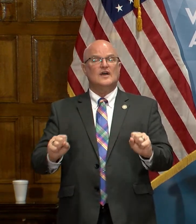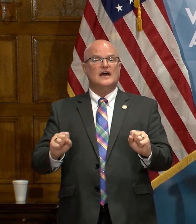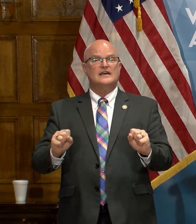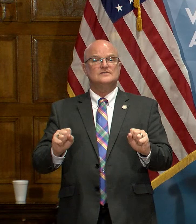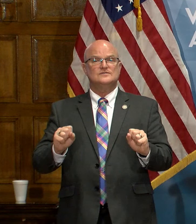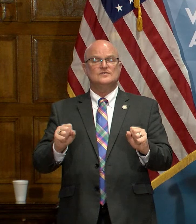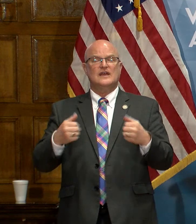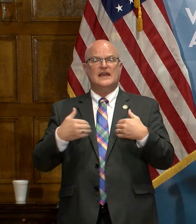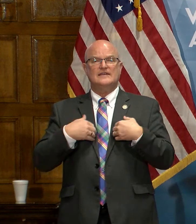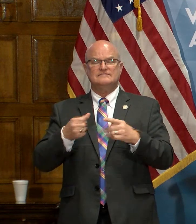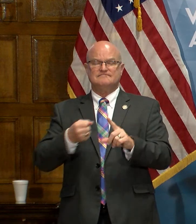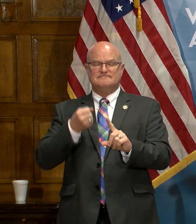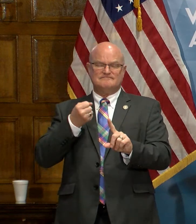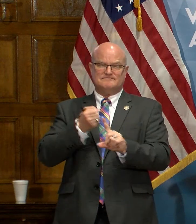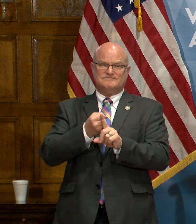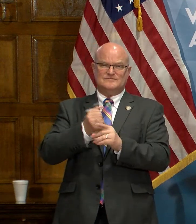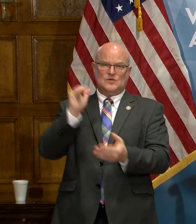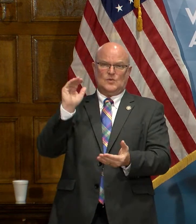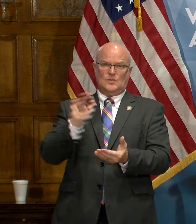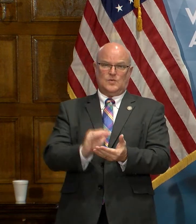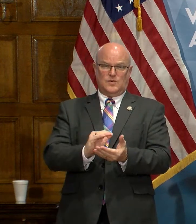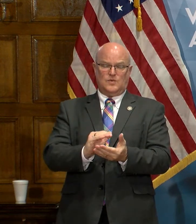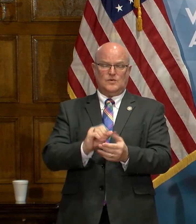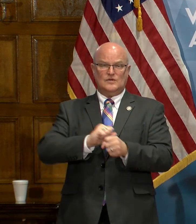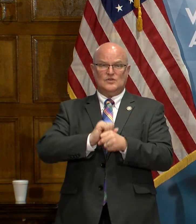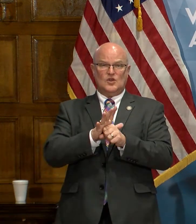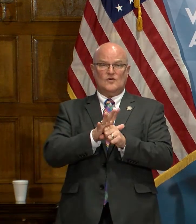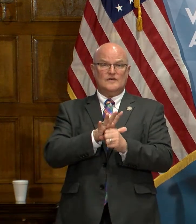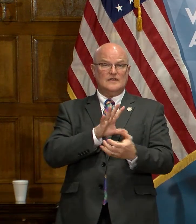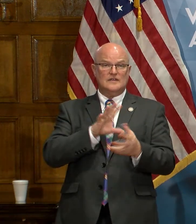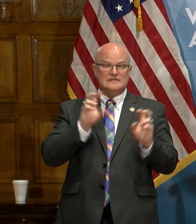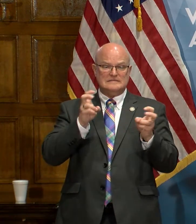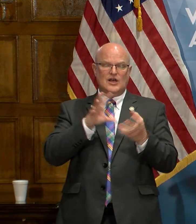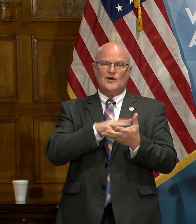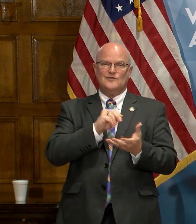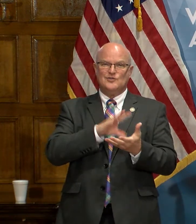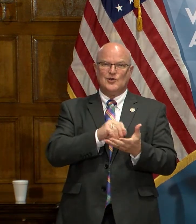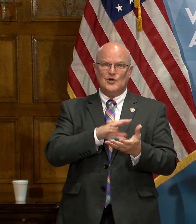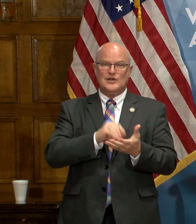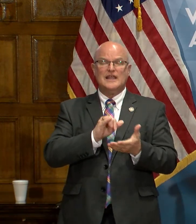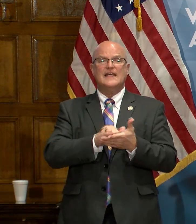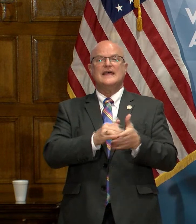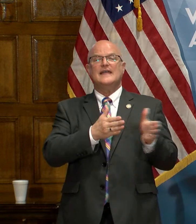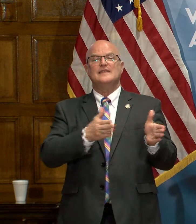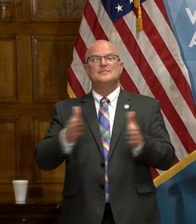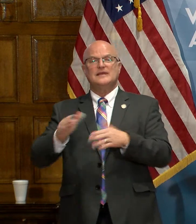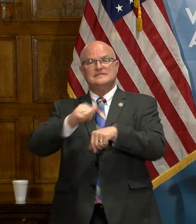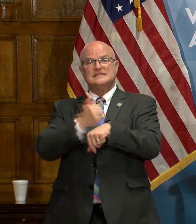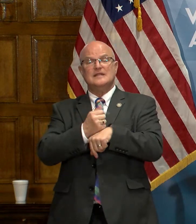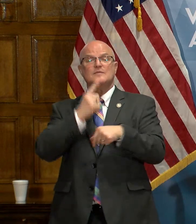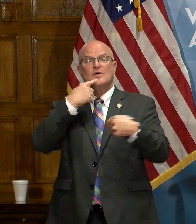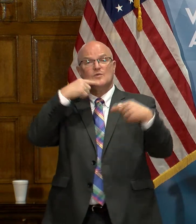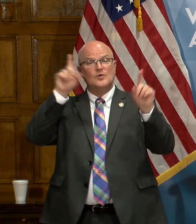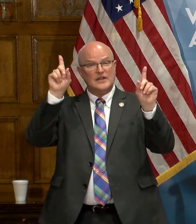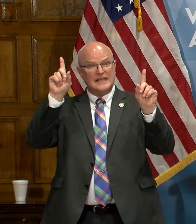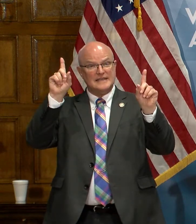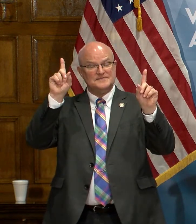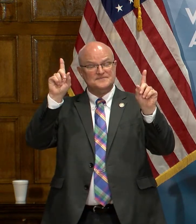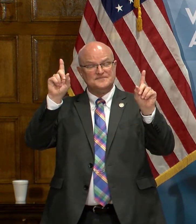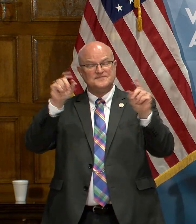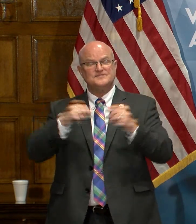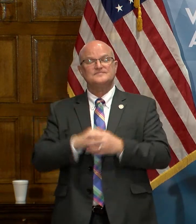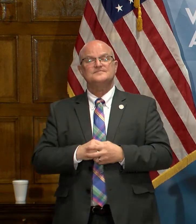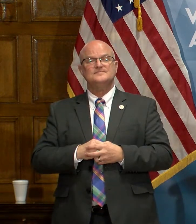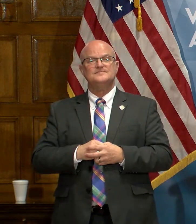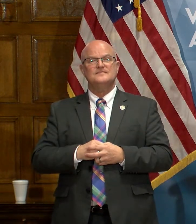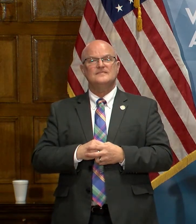to minimize the impact of COVID in terms of learning, that the plans we have in place are working. Just